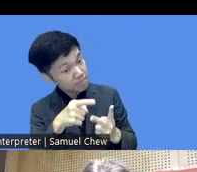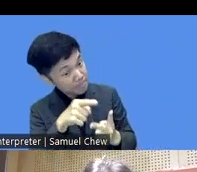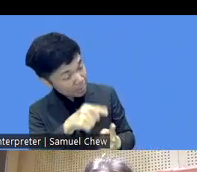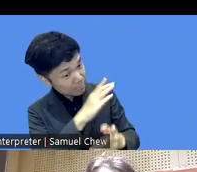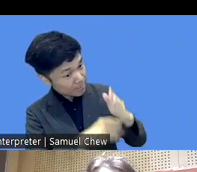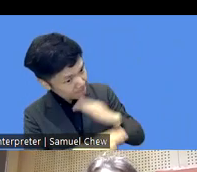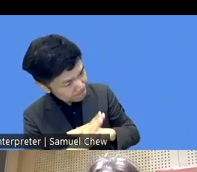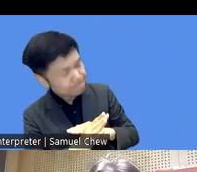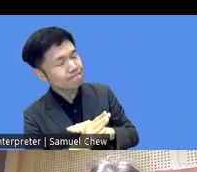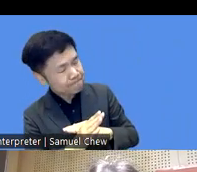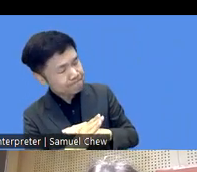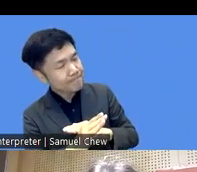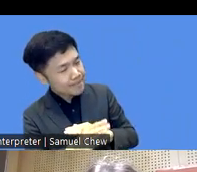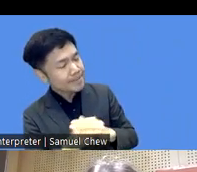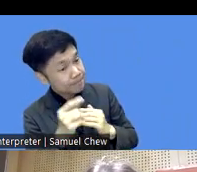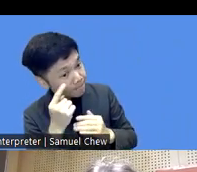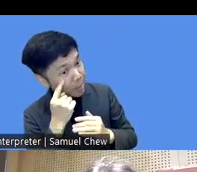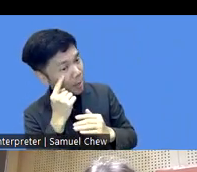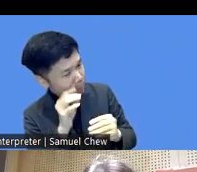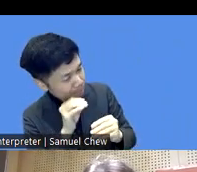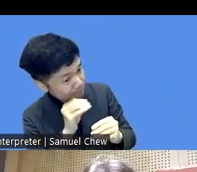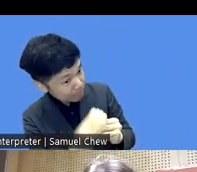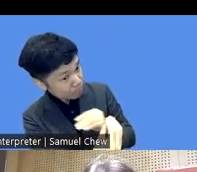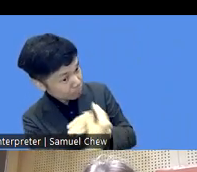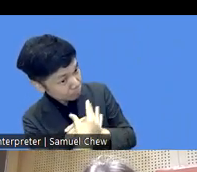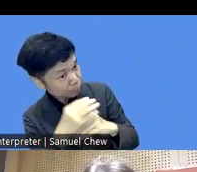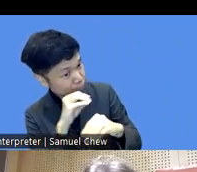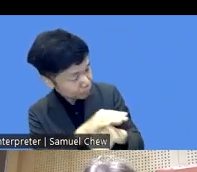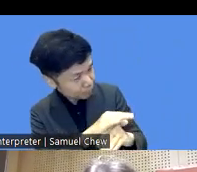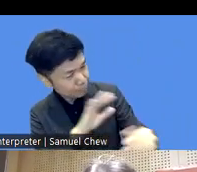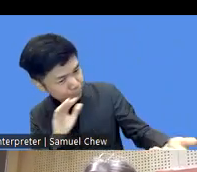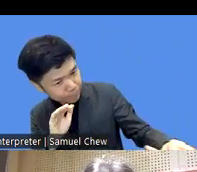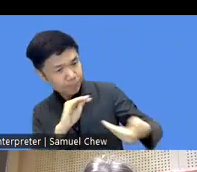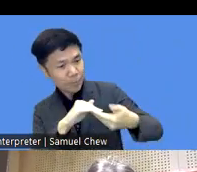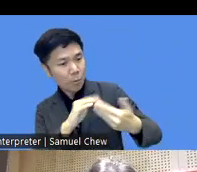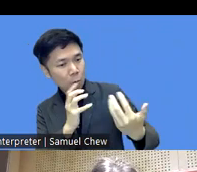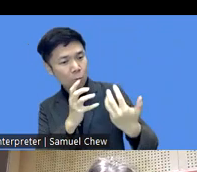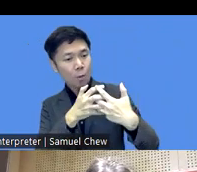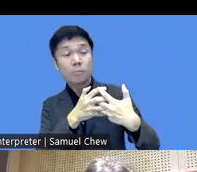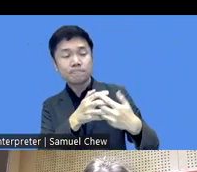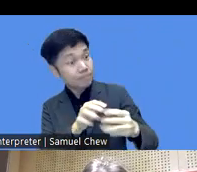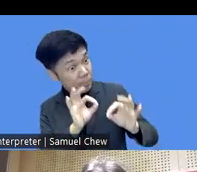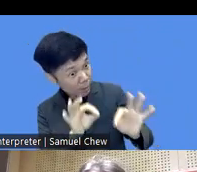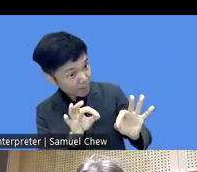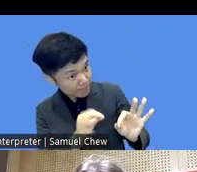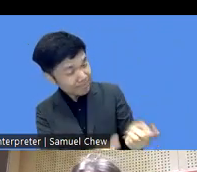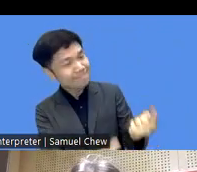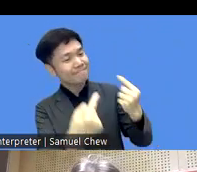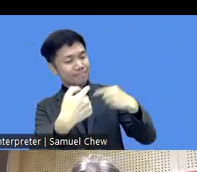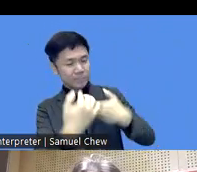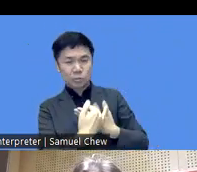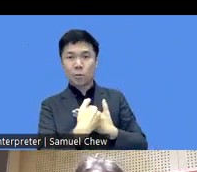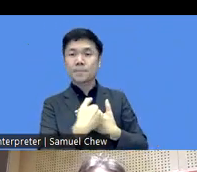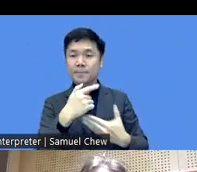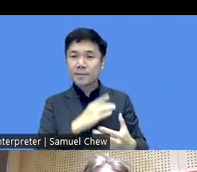in order to be better prepared to participate at the Global Refugee Forum. So that's just a little request to all of